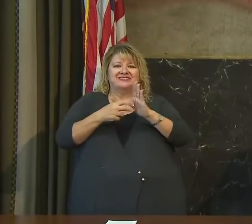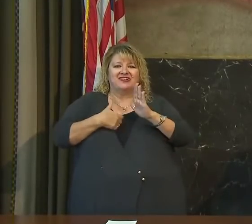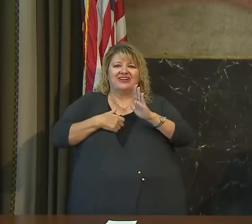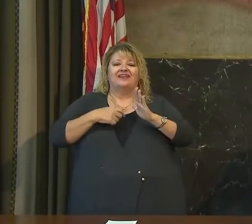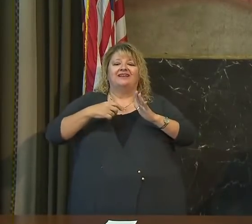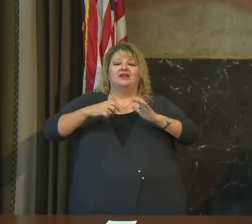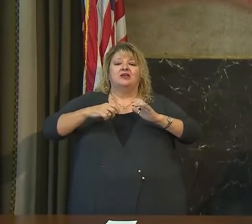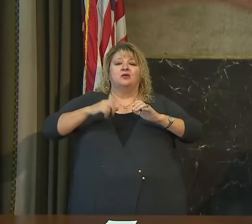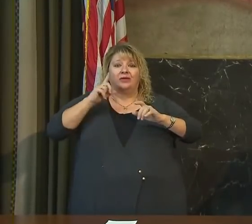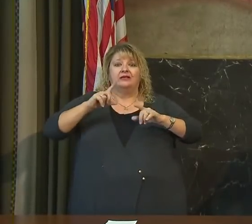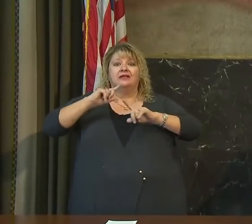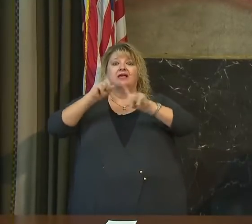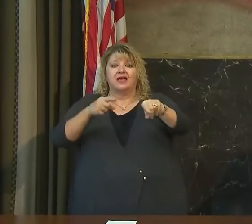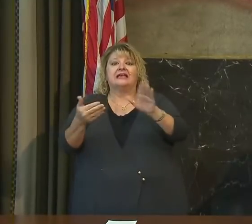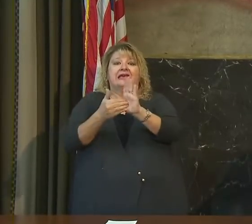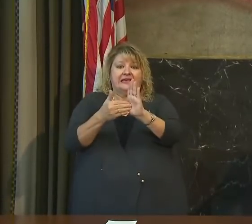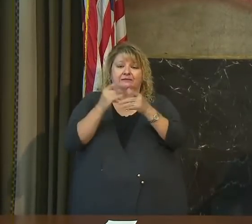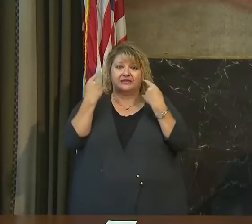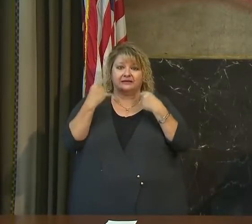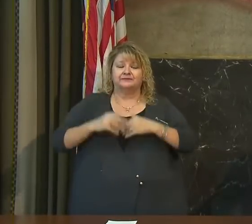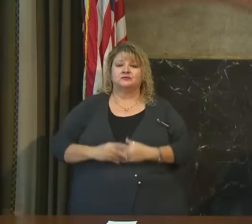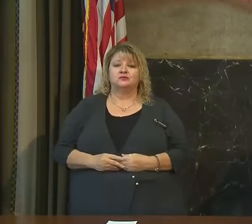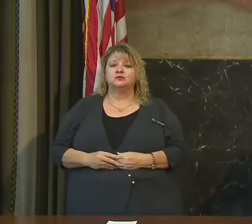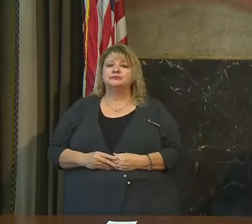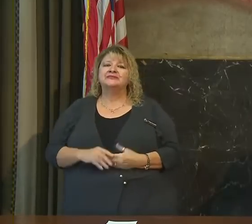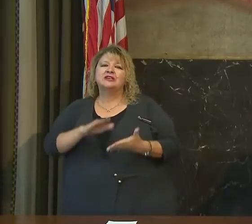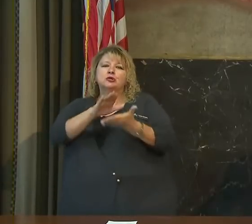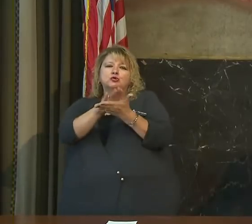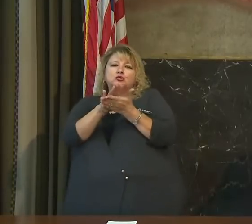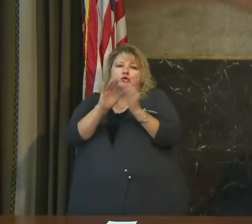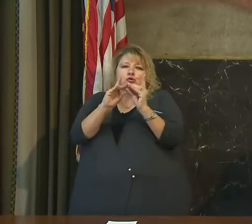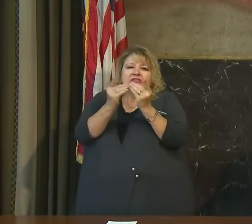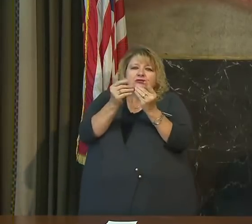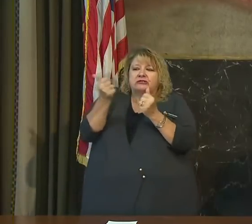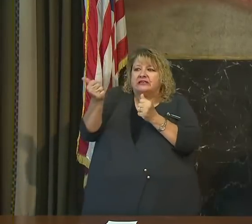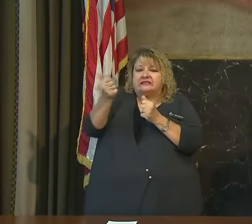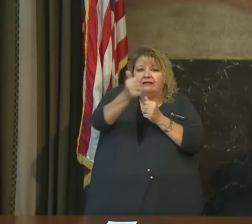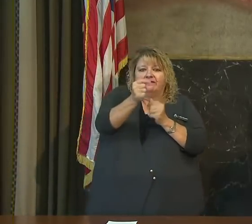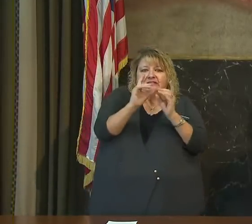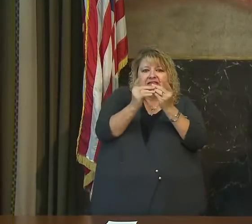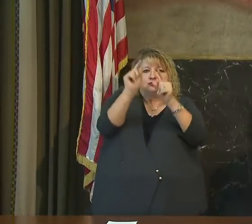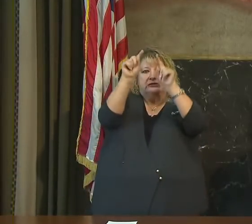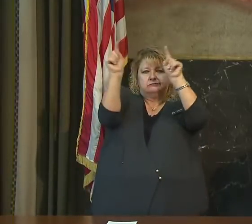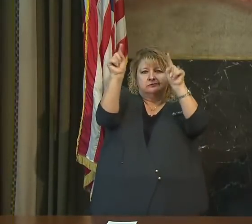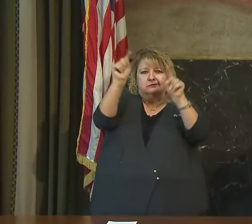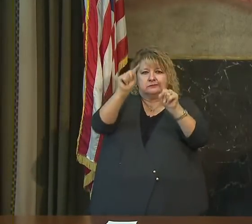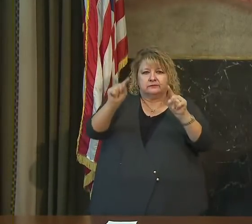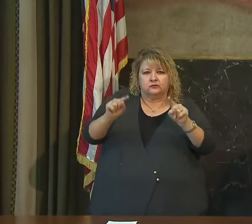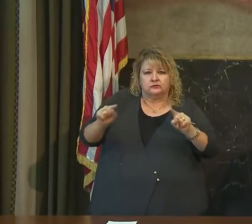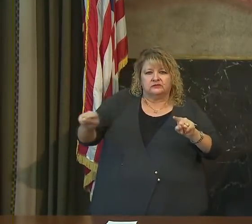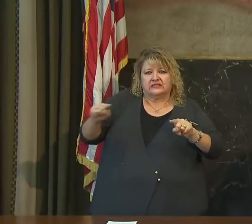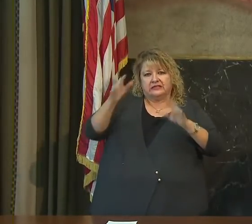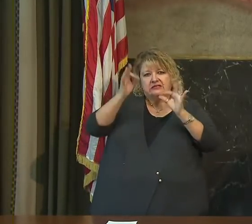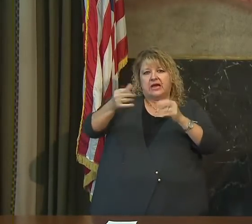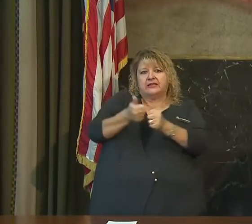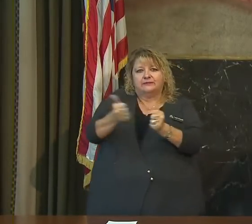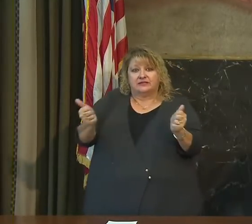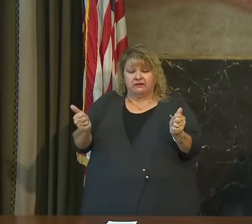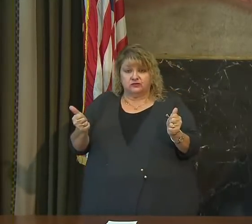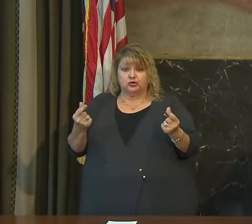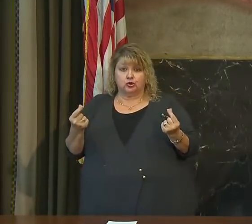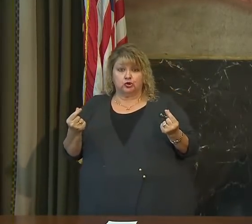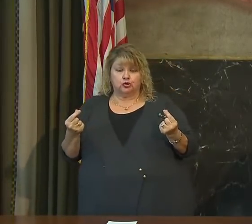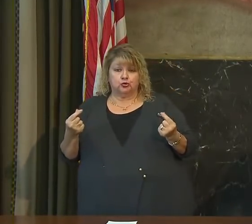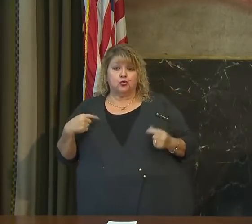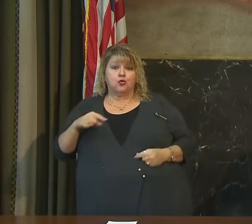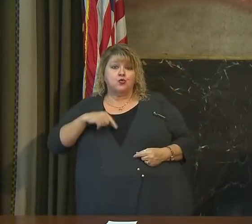school districts have made the decisions district by district around mask mandates in school.